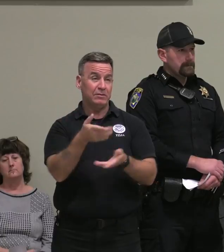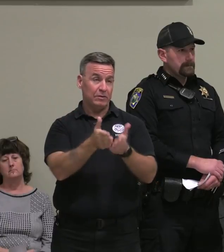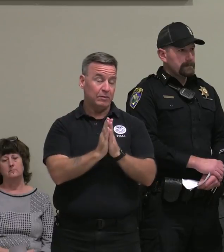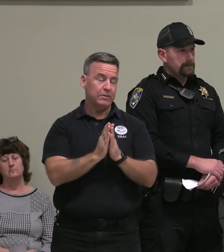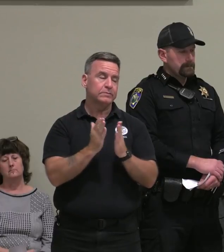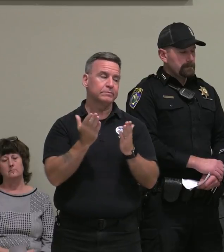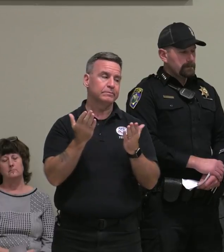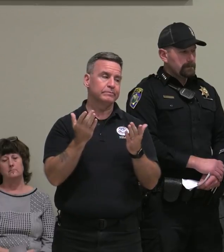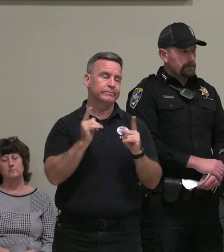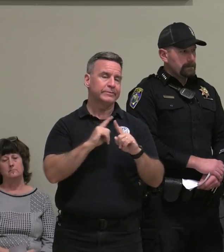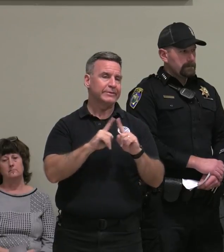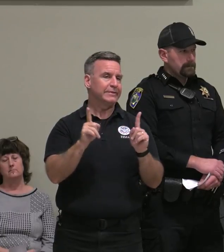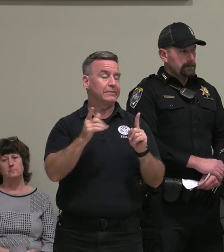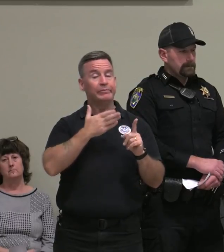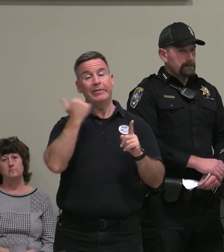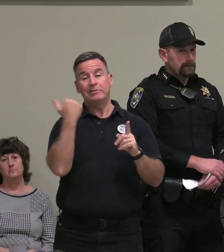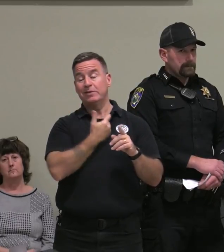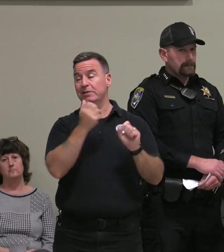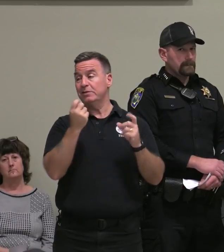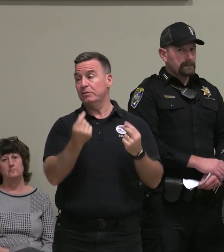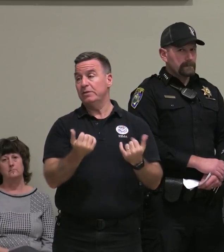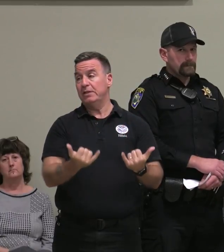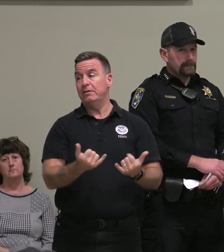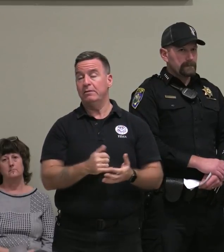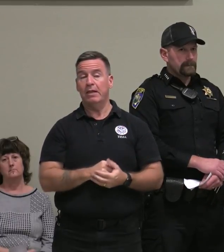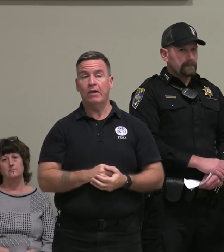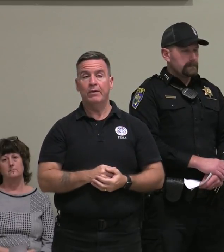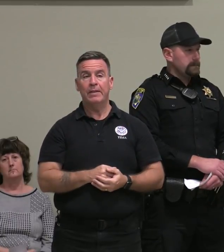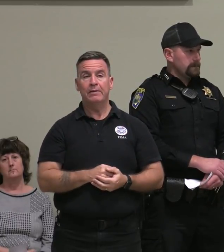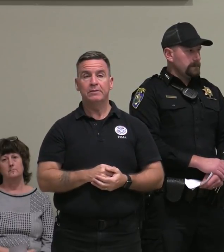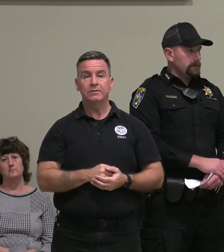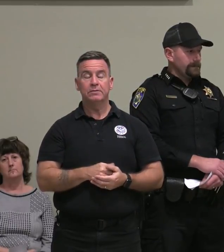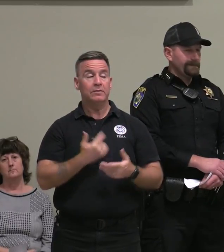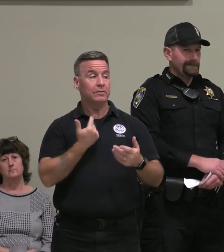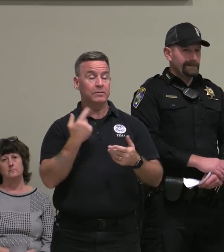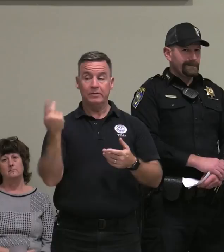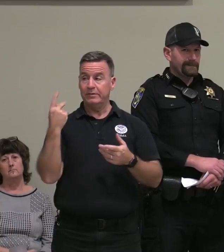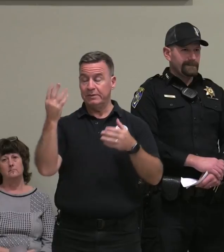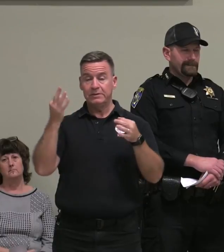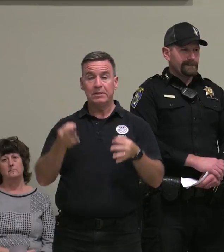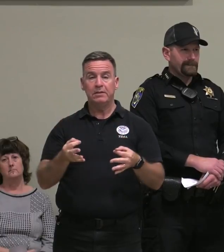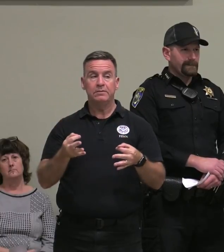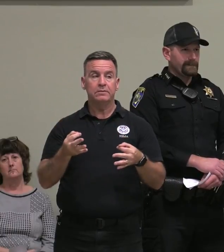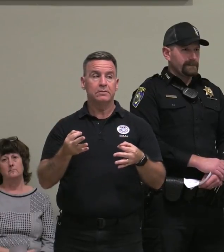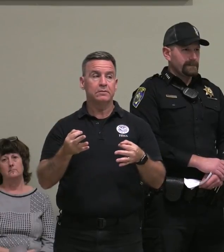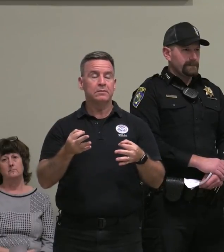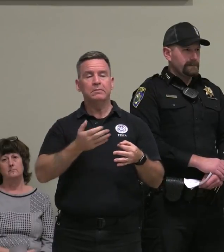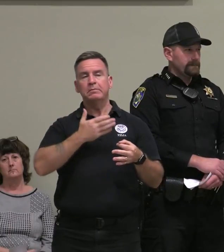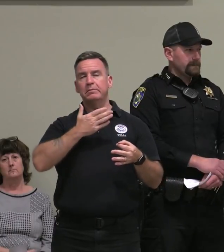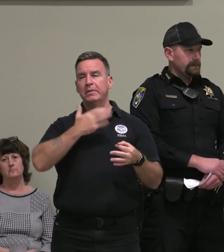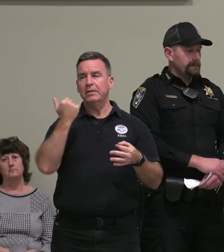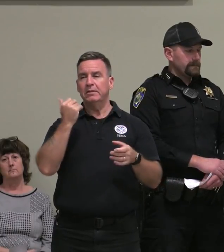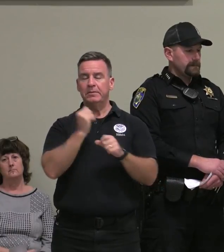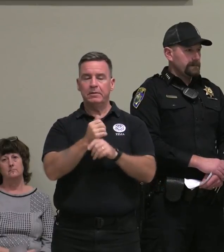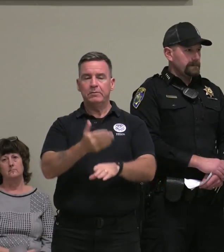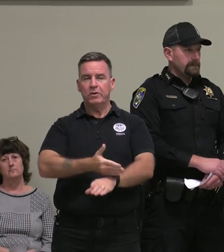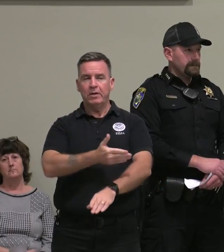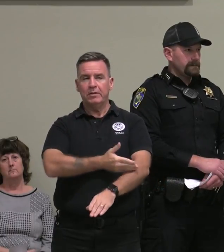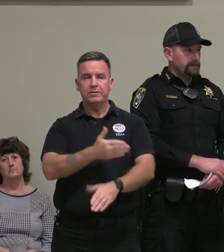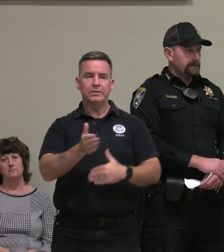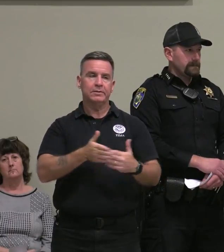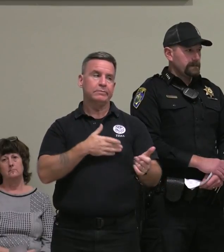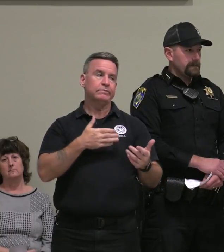the request but it's the best we can do right now and what we've decided is that it's better to make progress